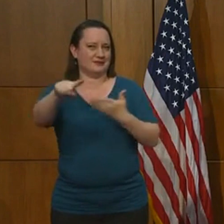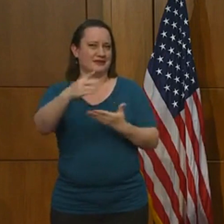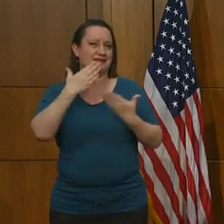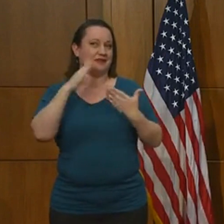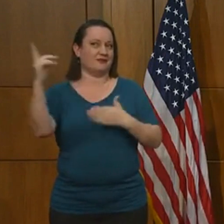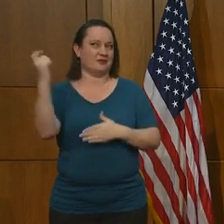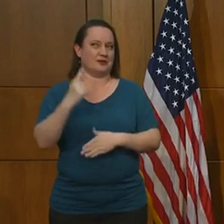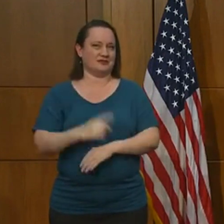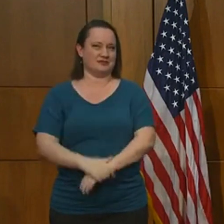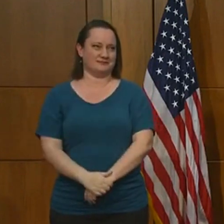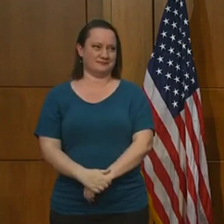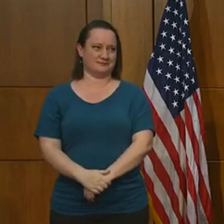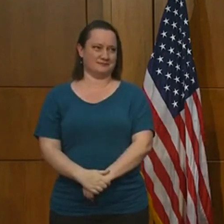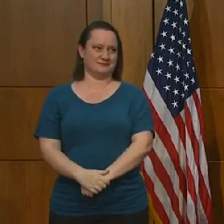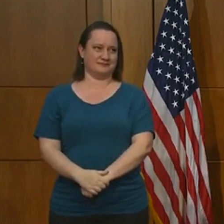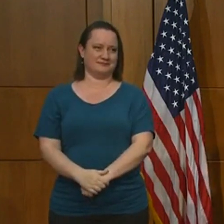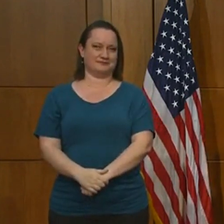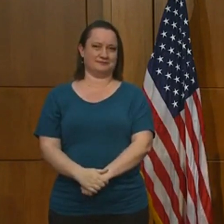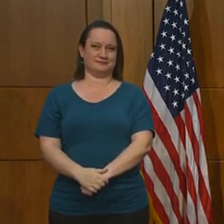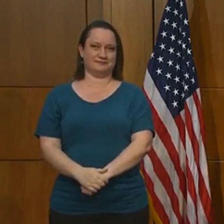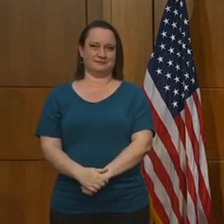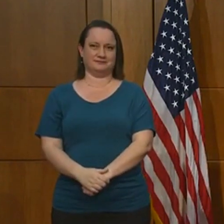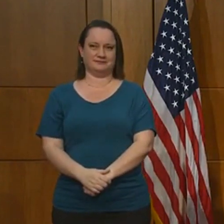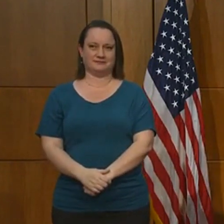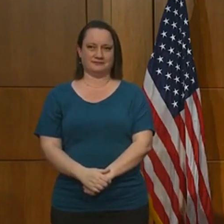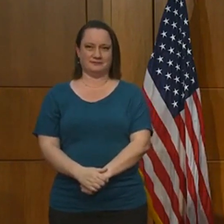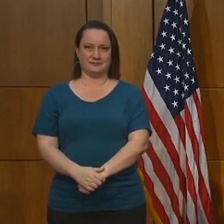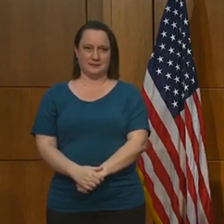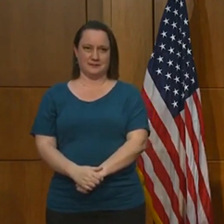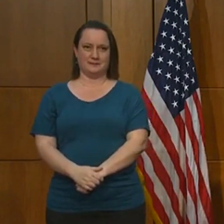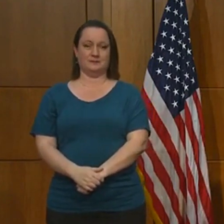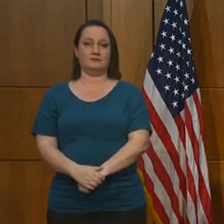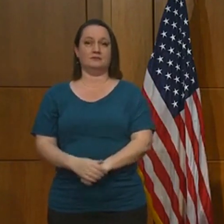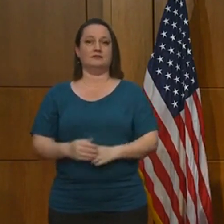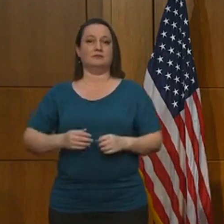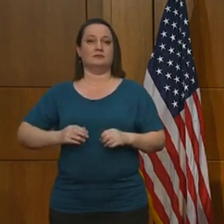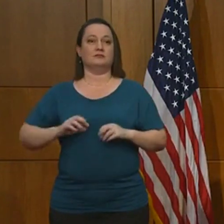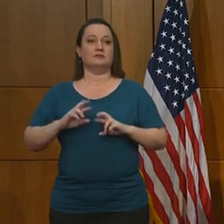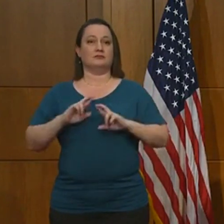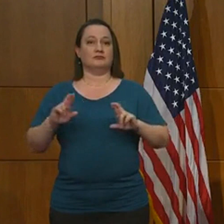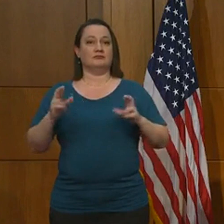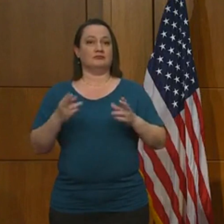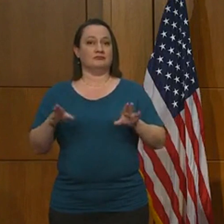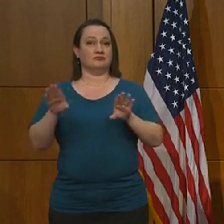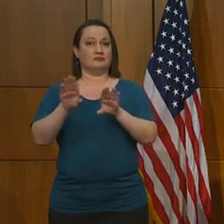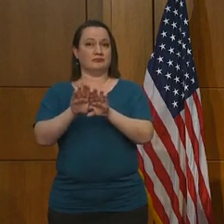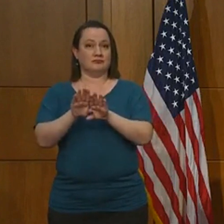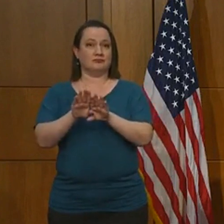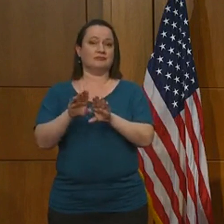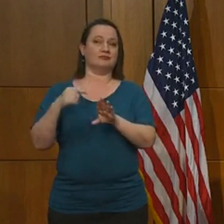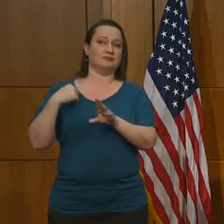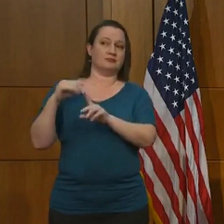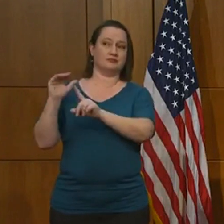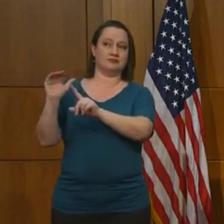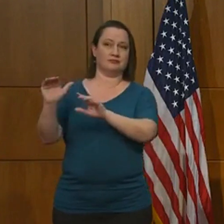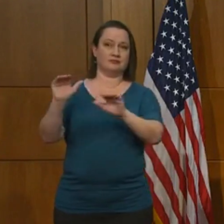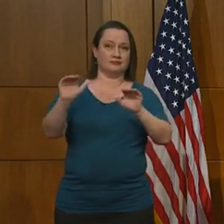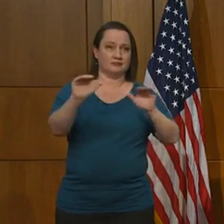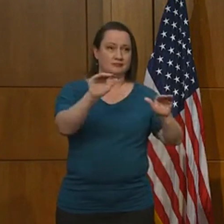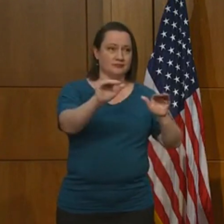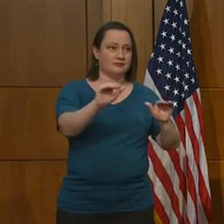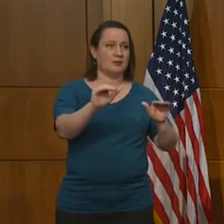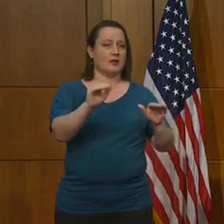question. Thank you, Brian. So in closing, I want to remind people of what